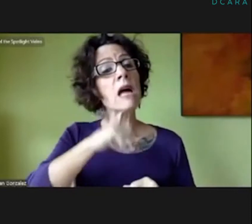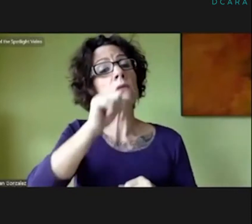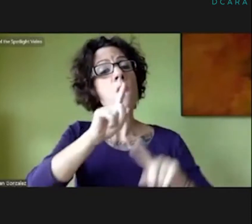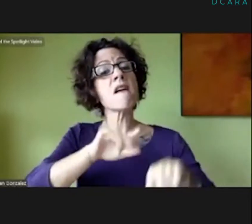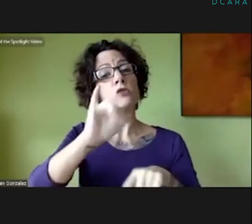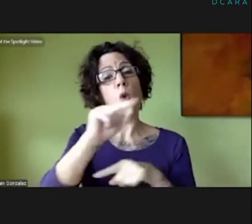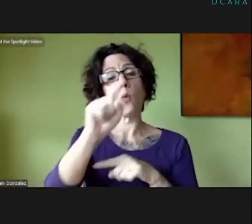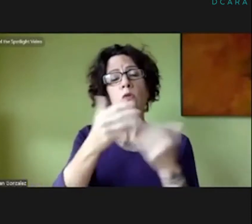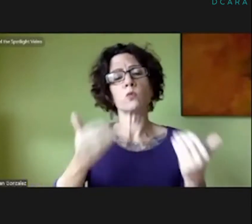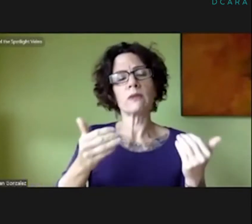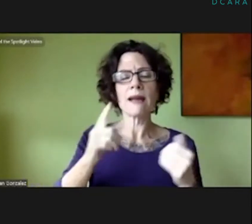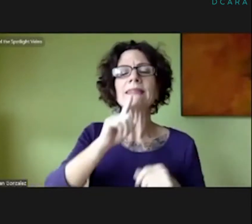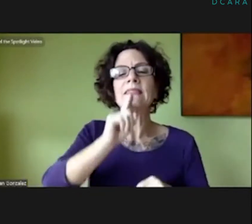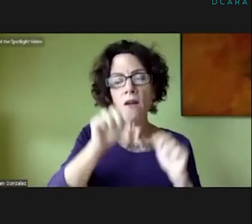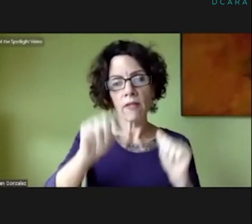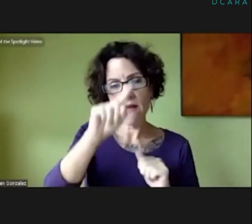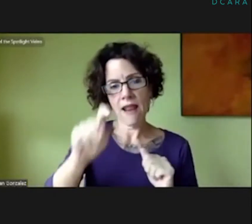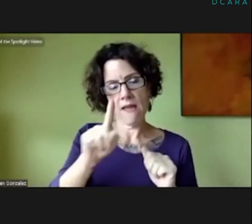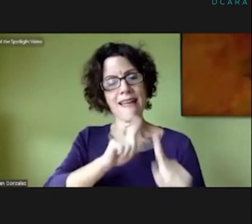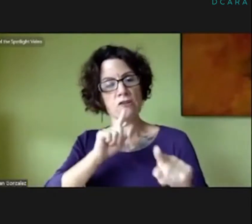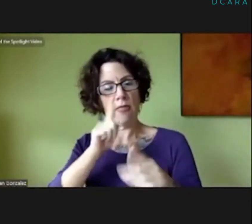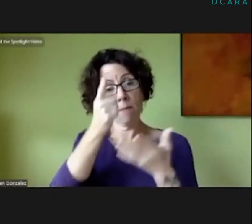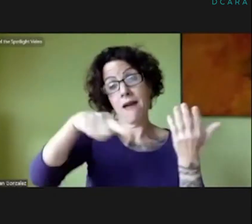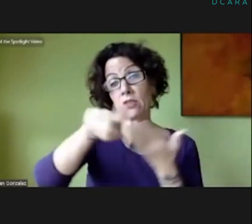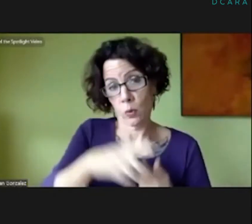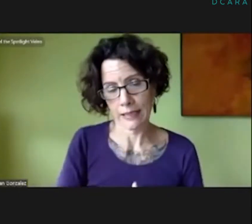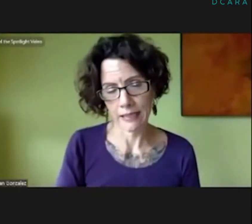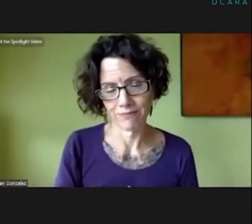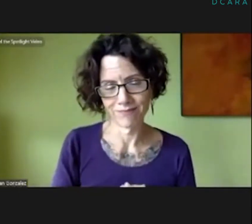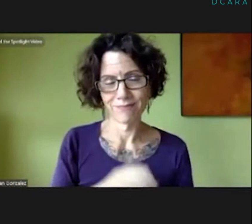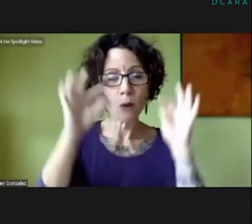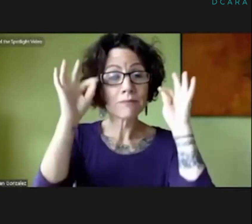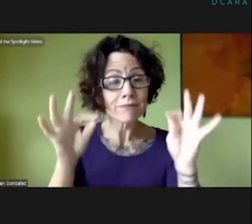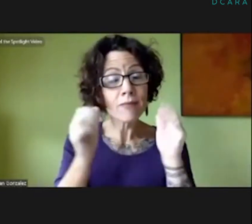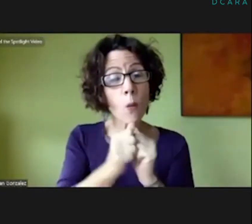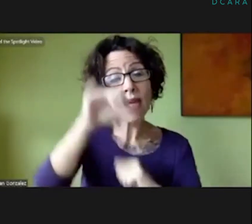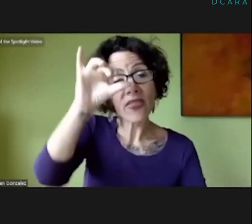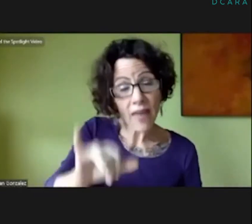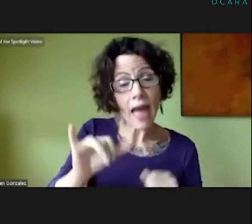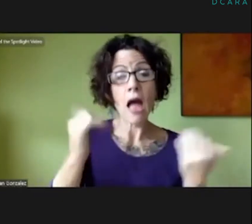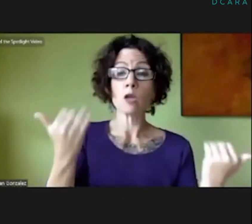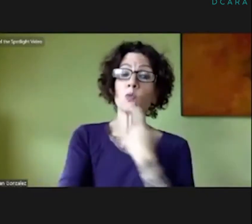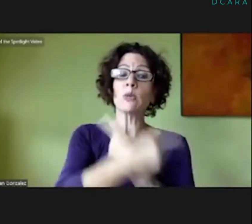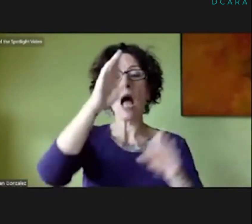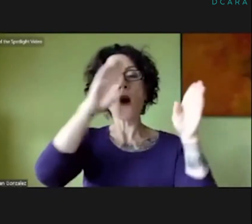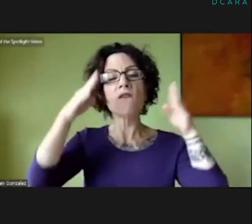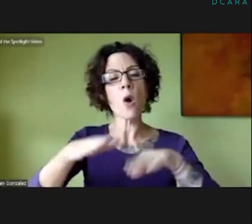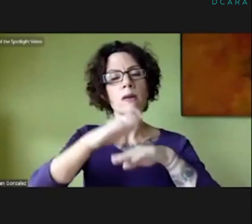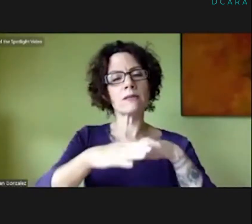do not answer your questions today, I will answer them next week. If you're okay with